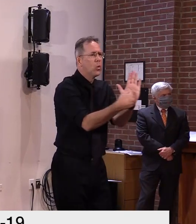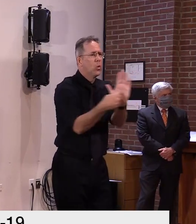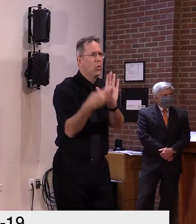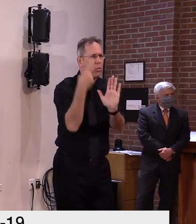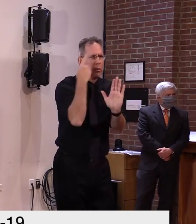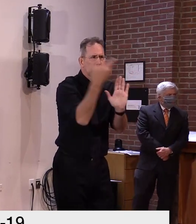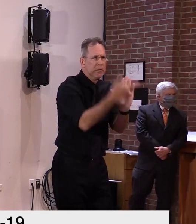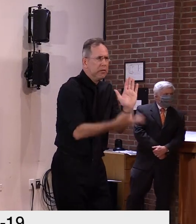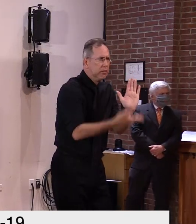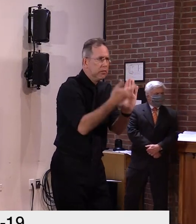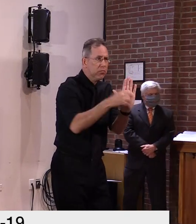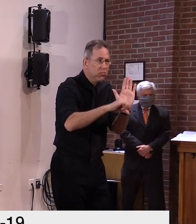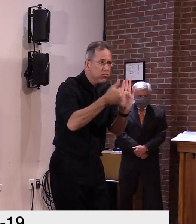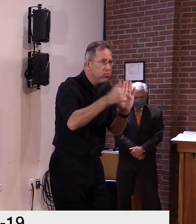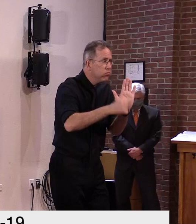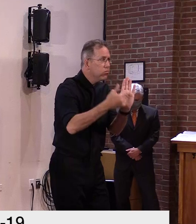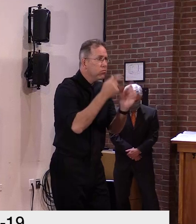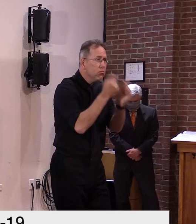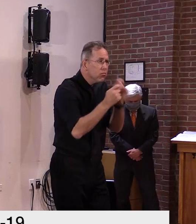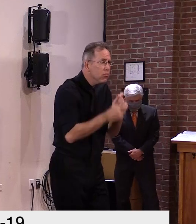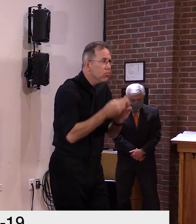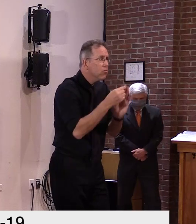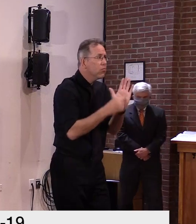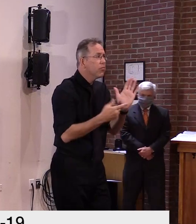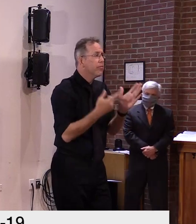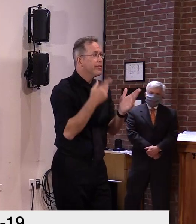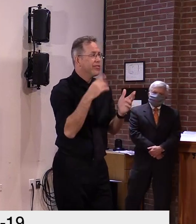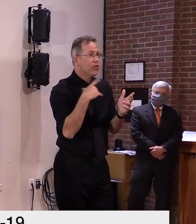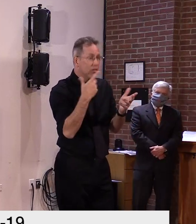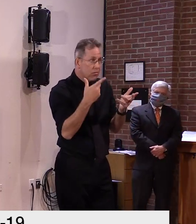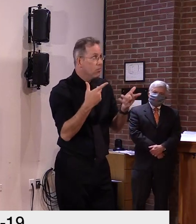from Congress in order to accomplish that.